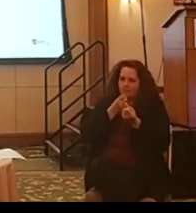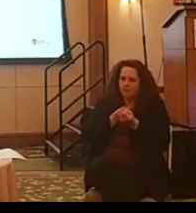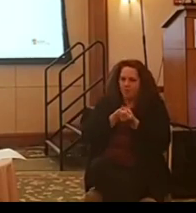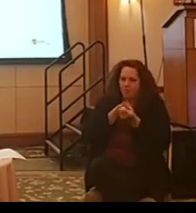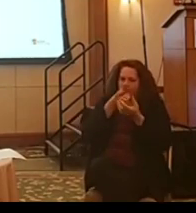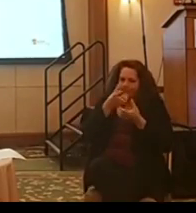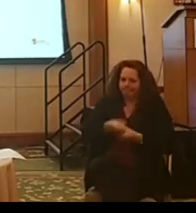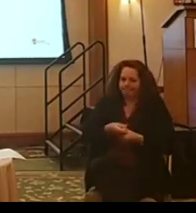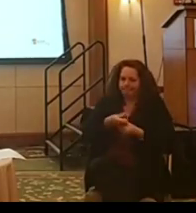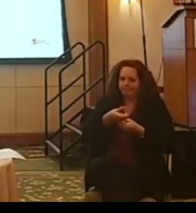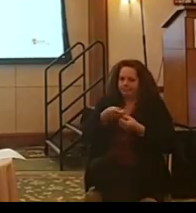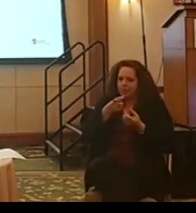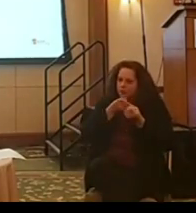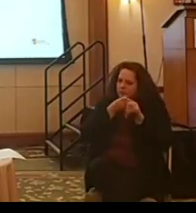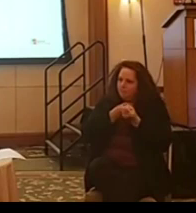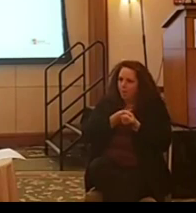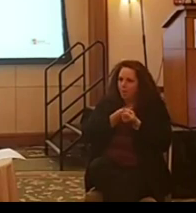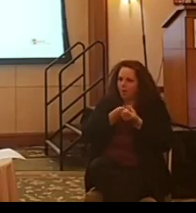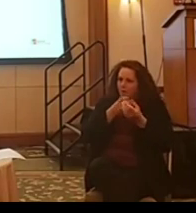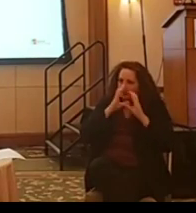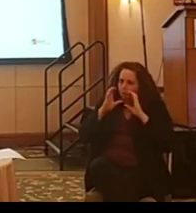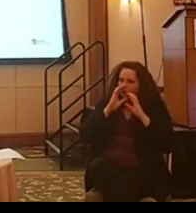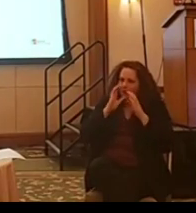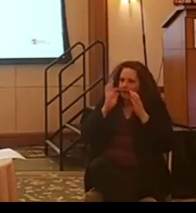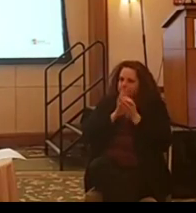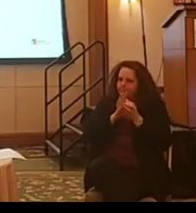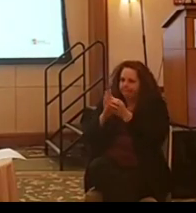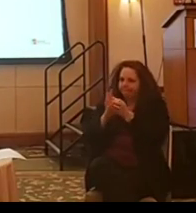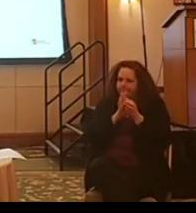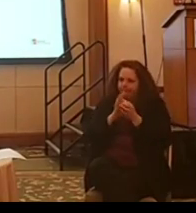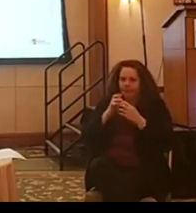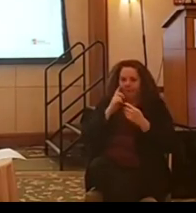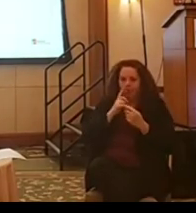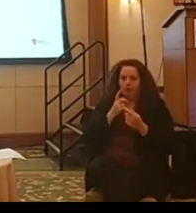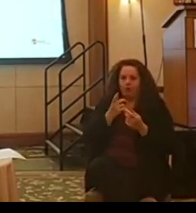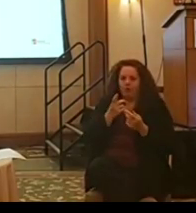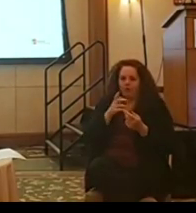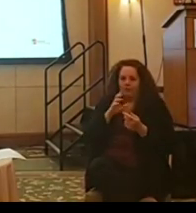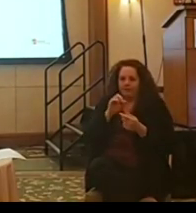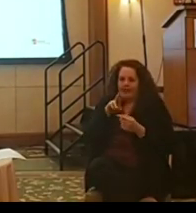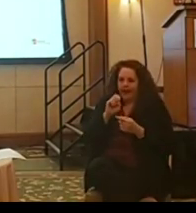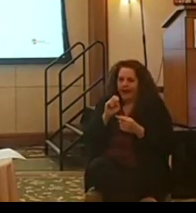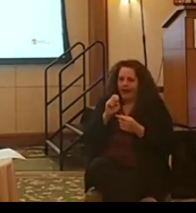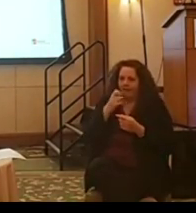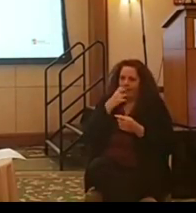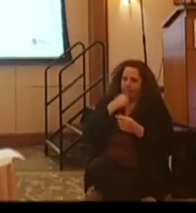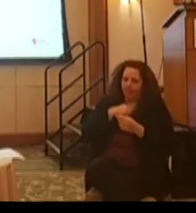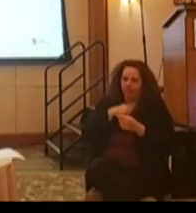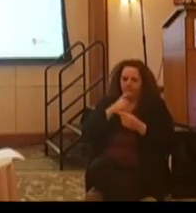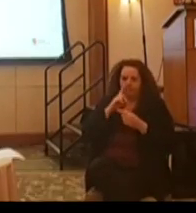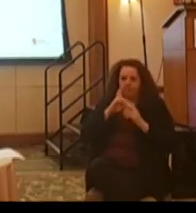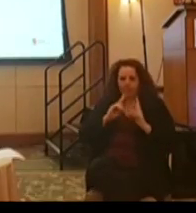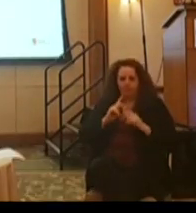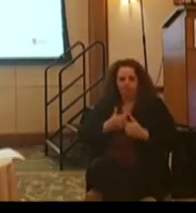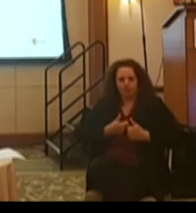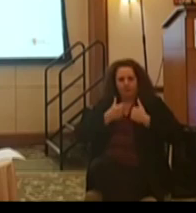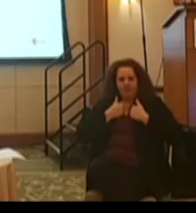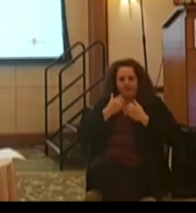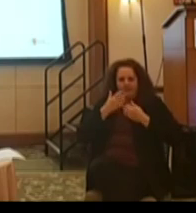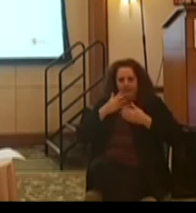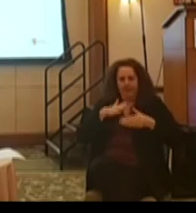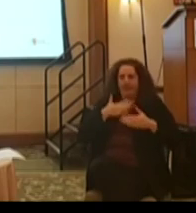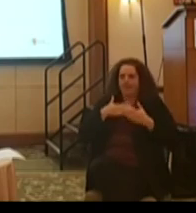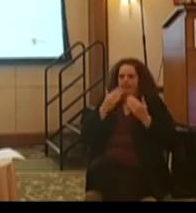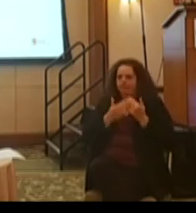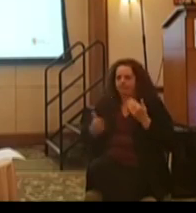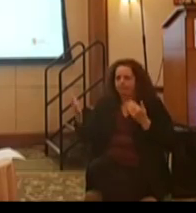exchanges that then allow for care to be shaped around the lives of patients. And so because